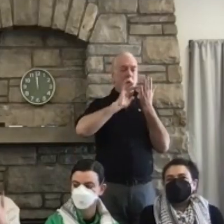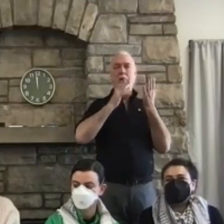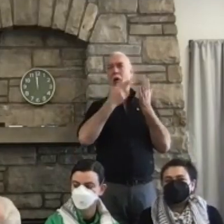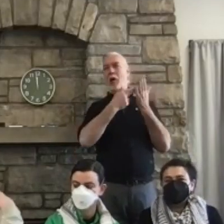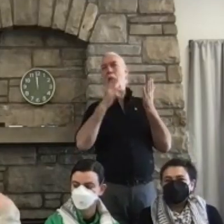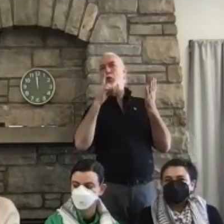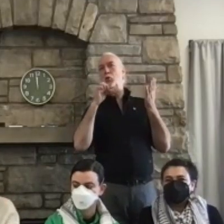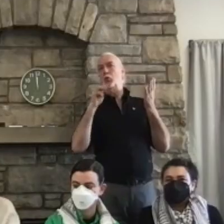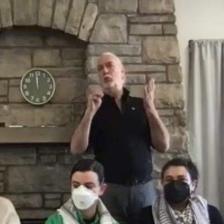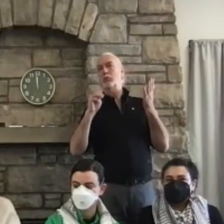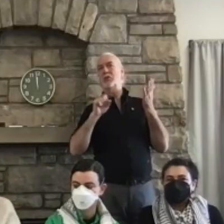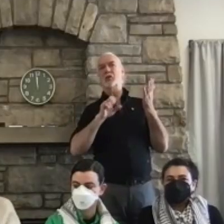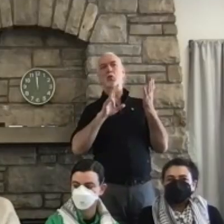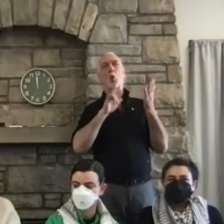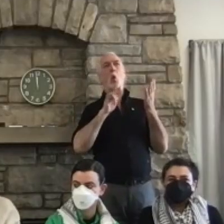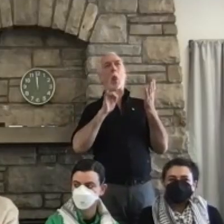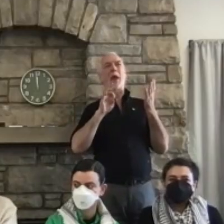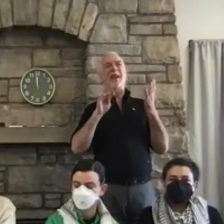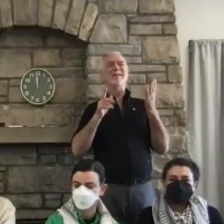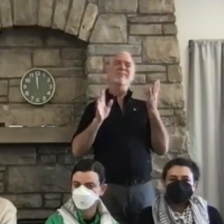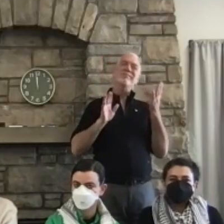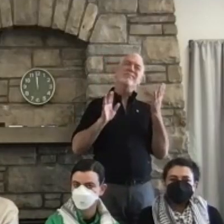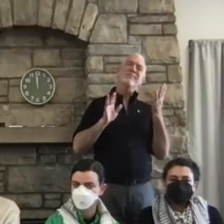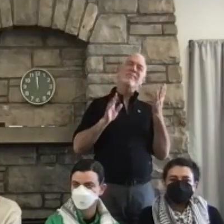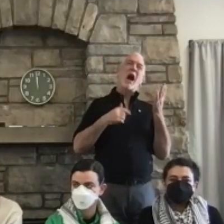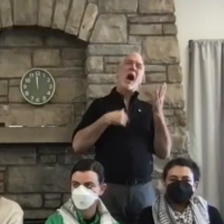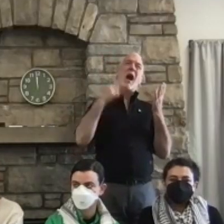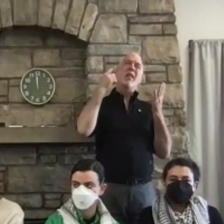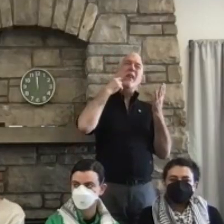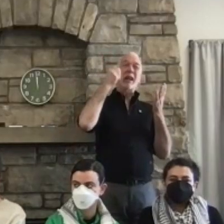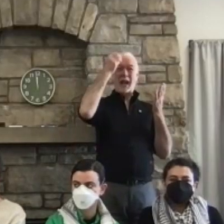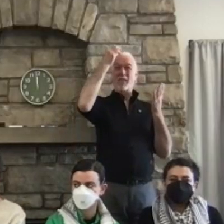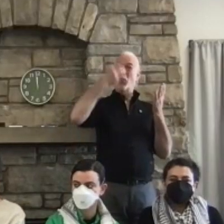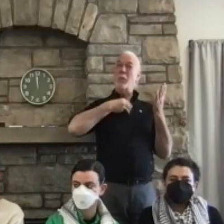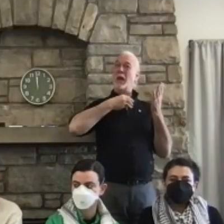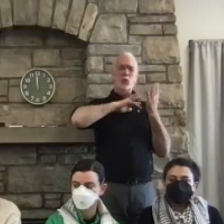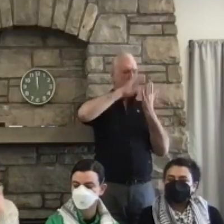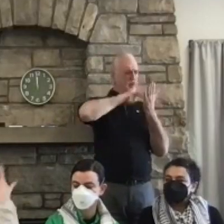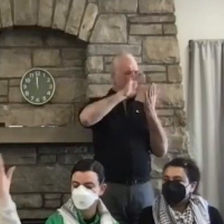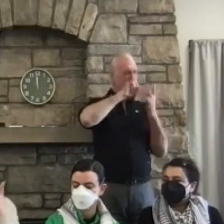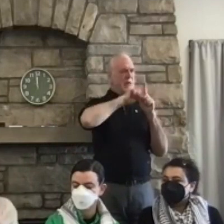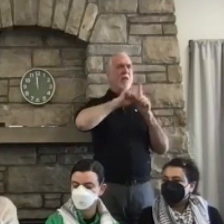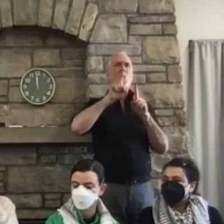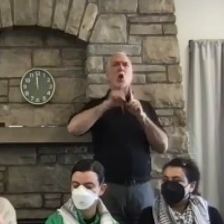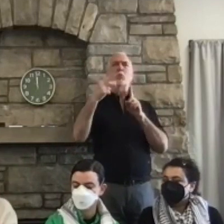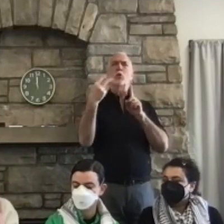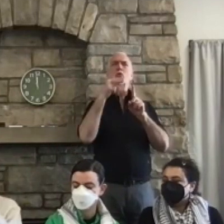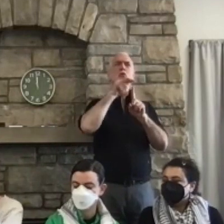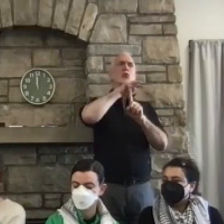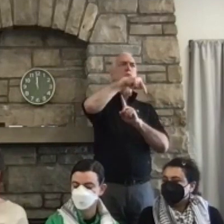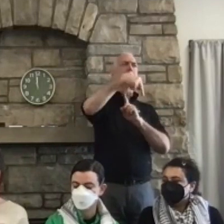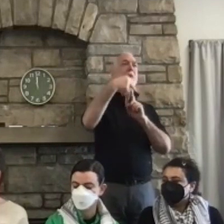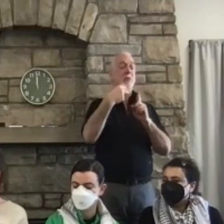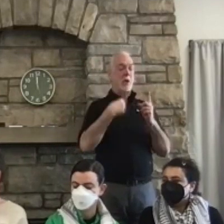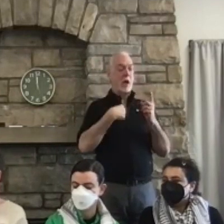love learning and hearing different perspectives, and just that's kind of like what, I don't know, that's kind of what